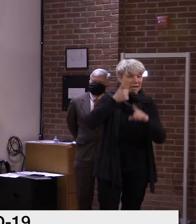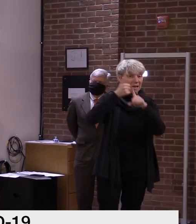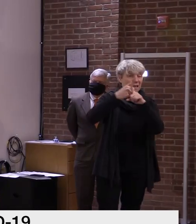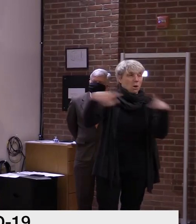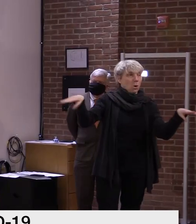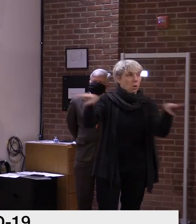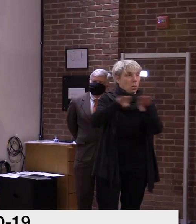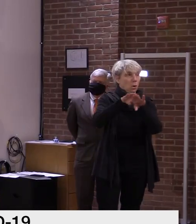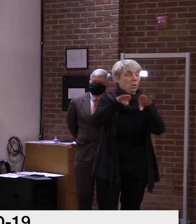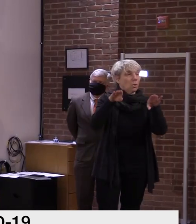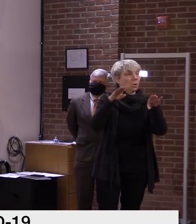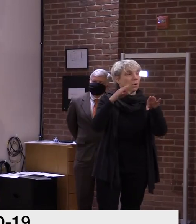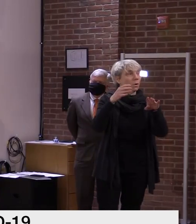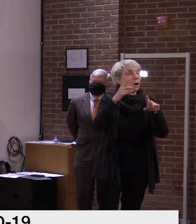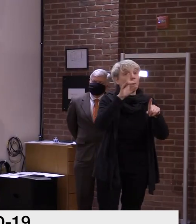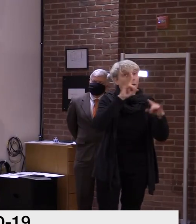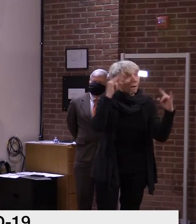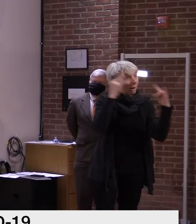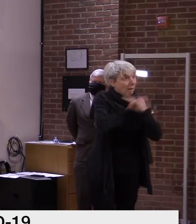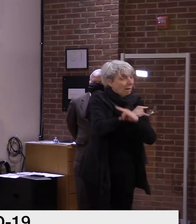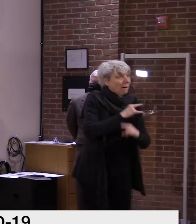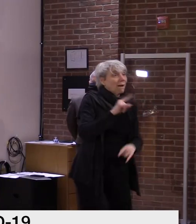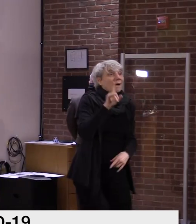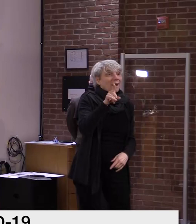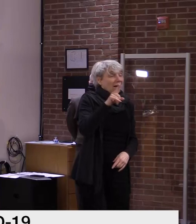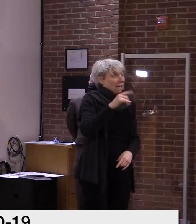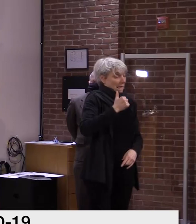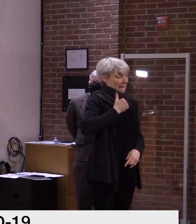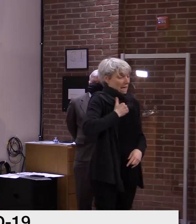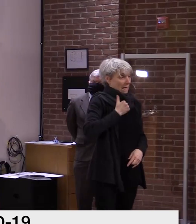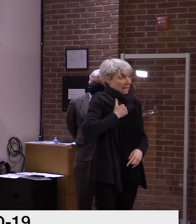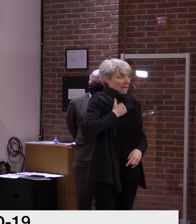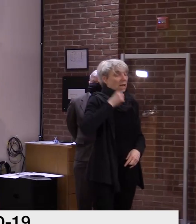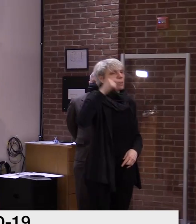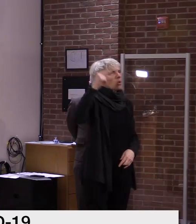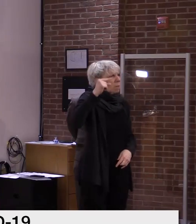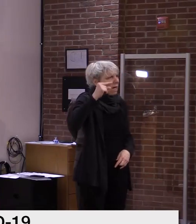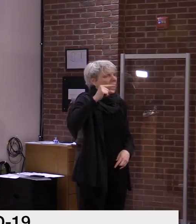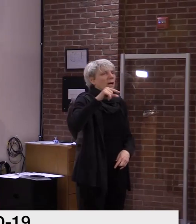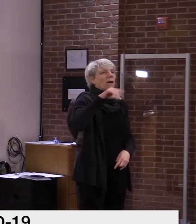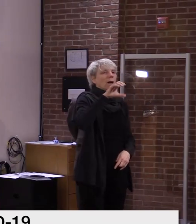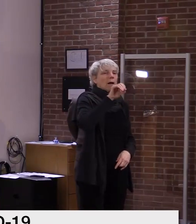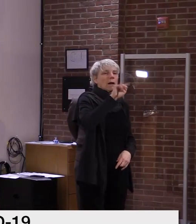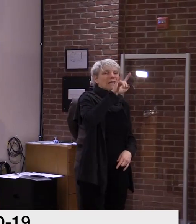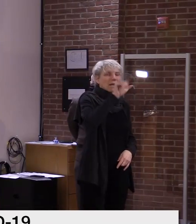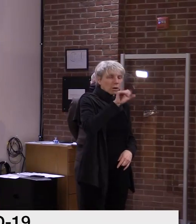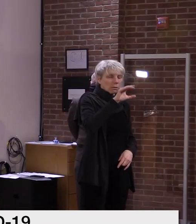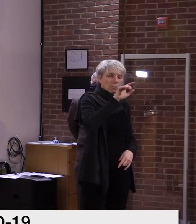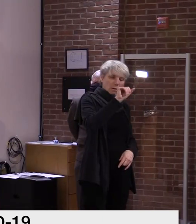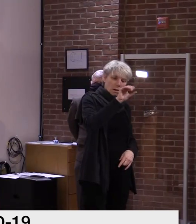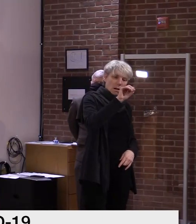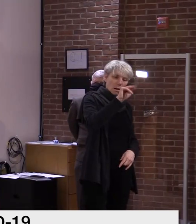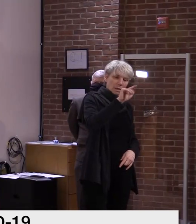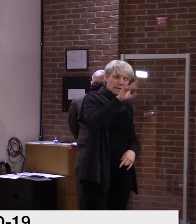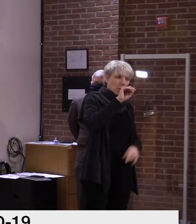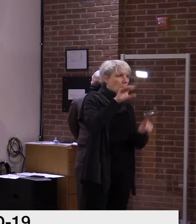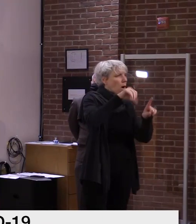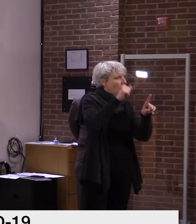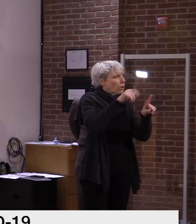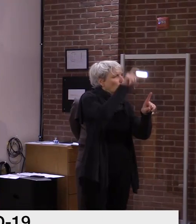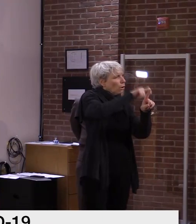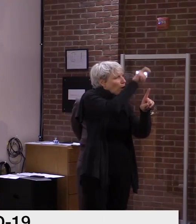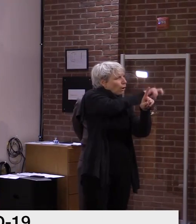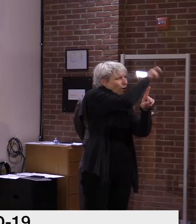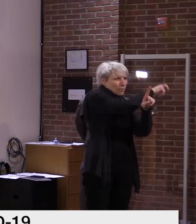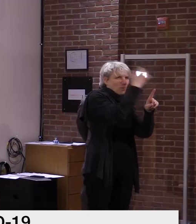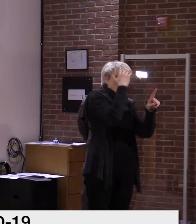even between provinces within Quebec, so in Quebec and Ontario. They aren't allowed to travel back